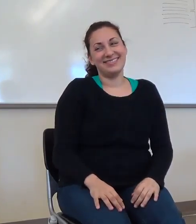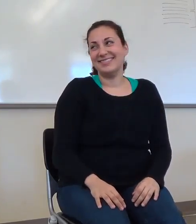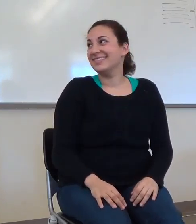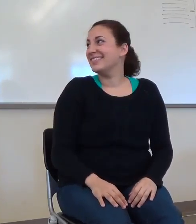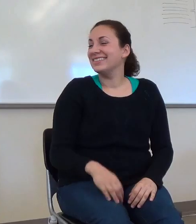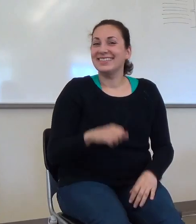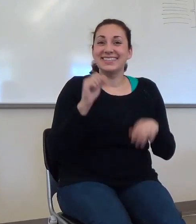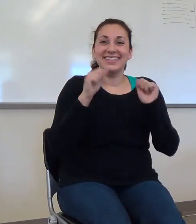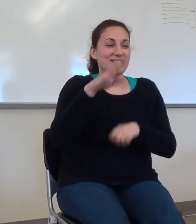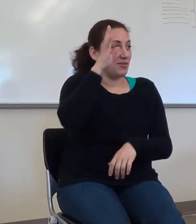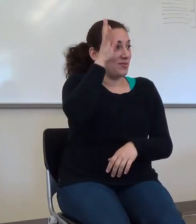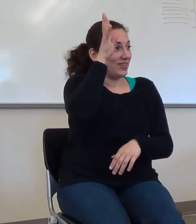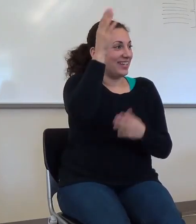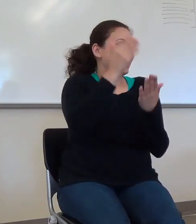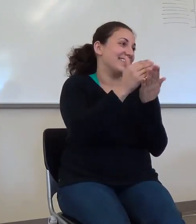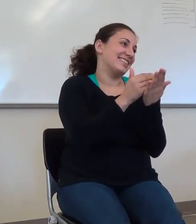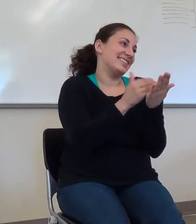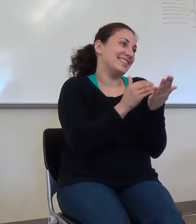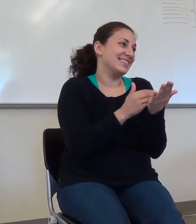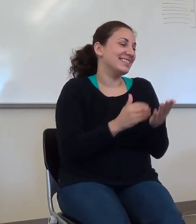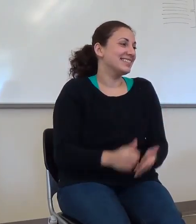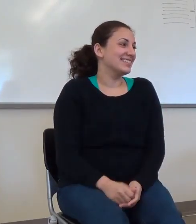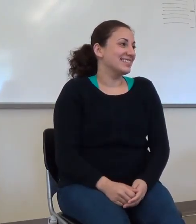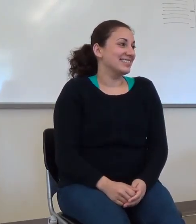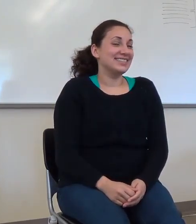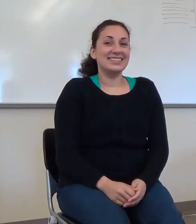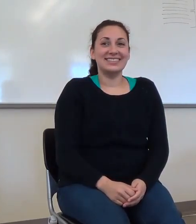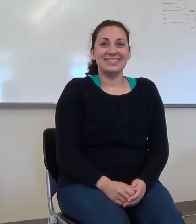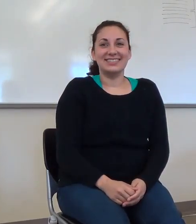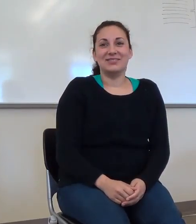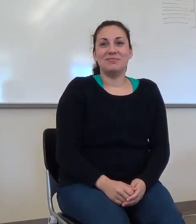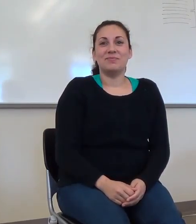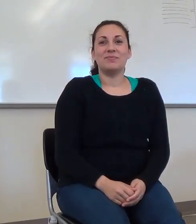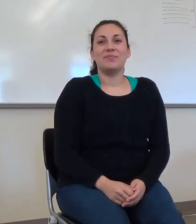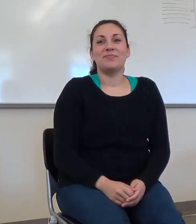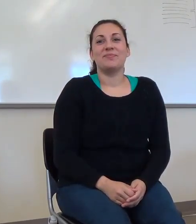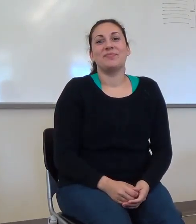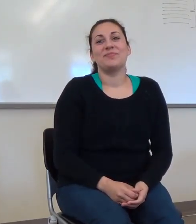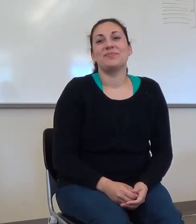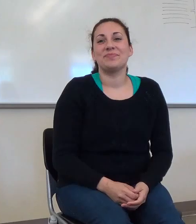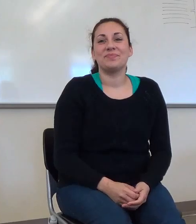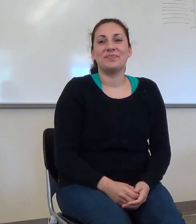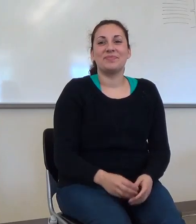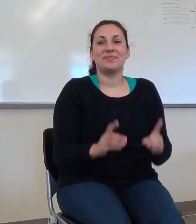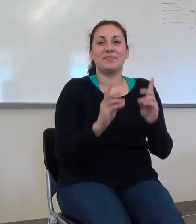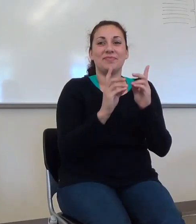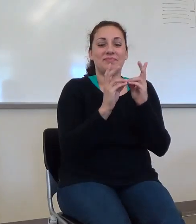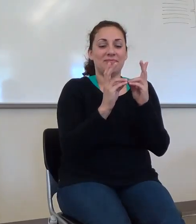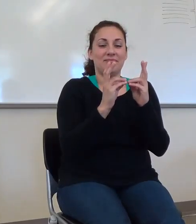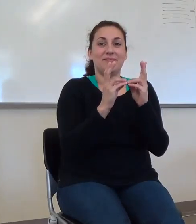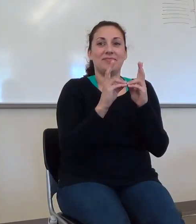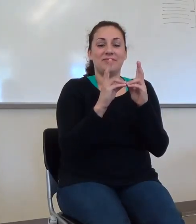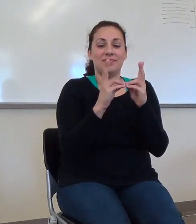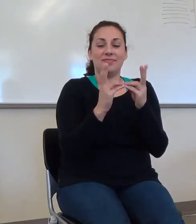This is one of those that's kind of more organized in parts. What are the parts? Here's one